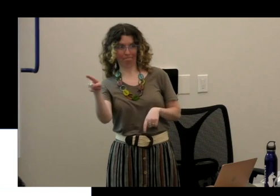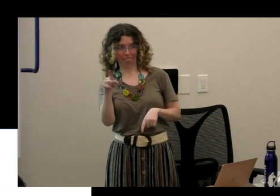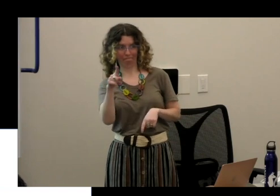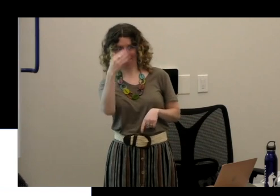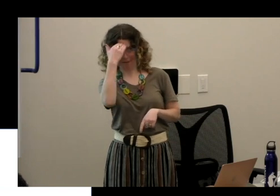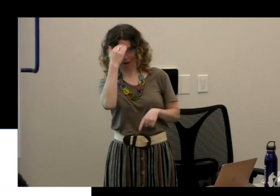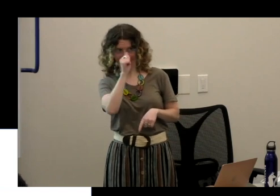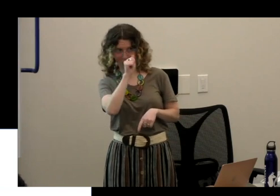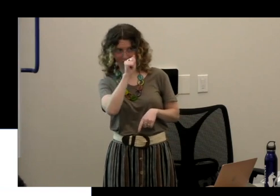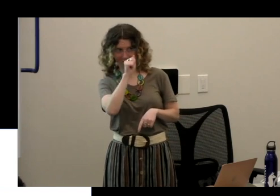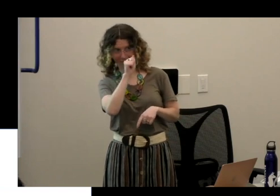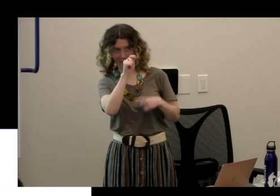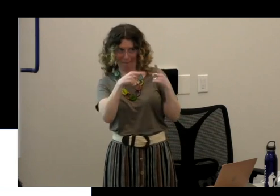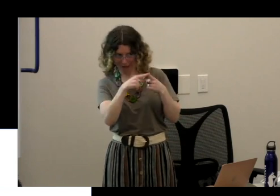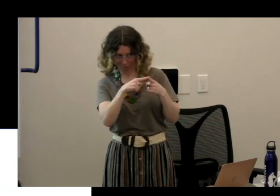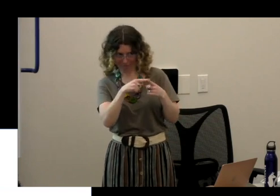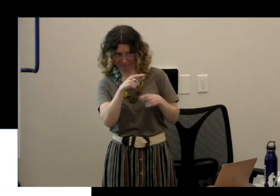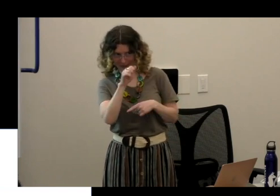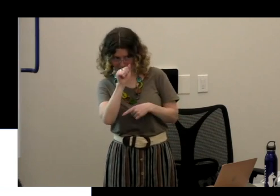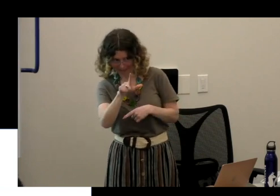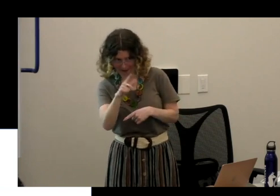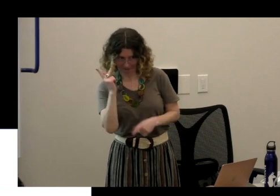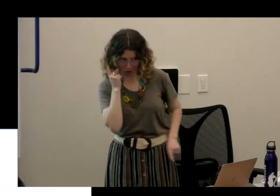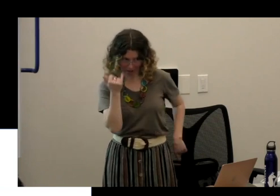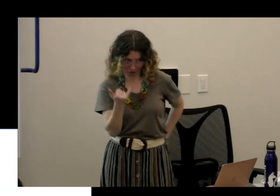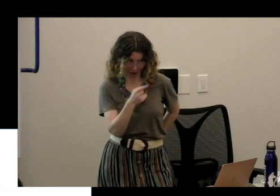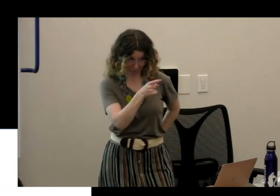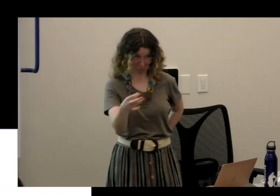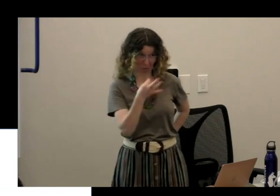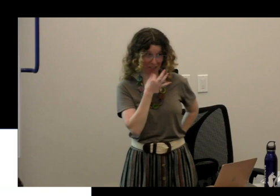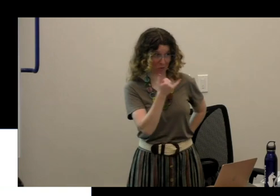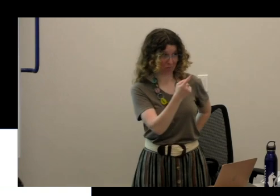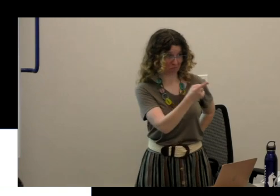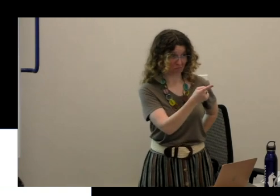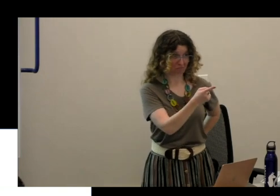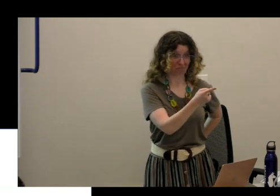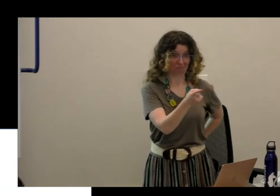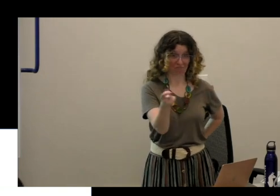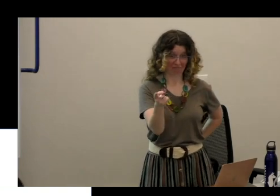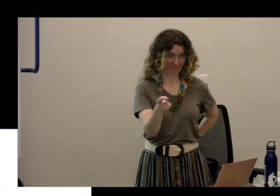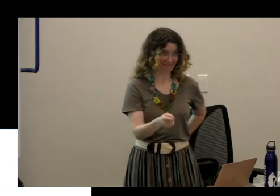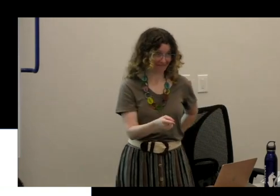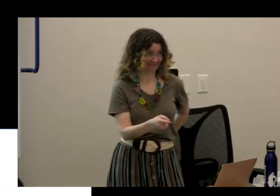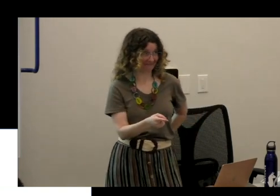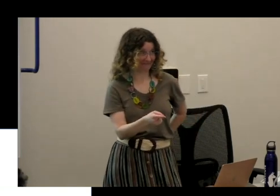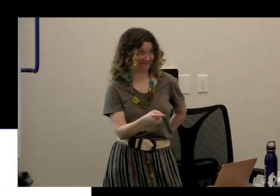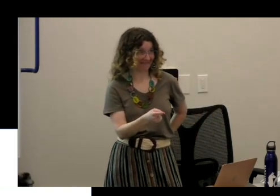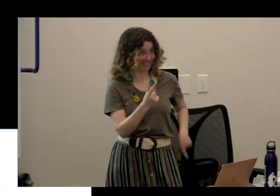I'm going to question you all about ASL phonology. Are you all experts?